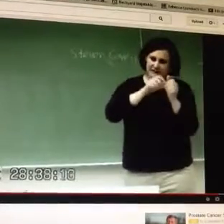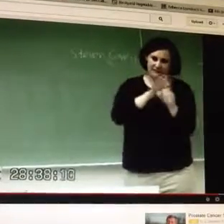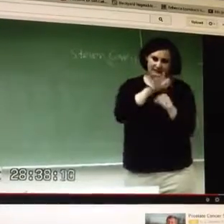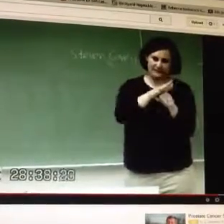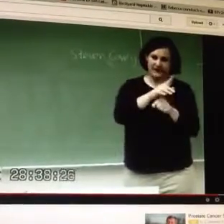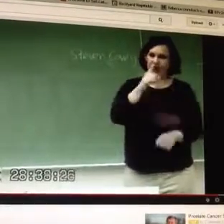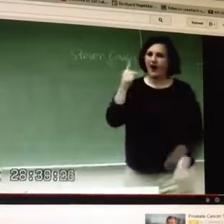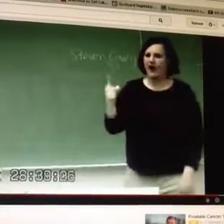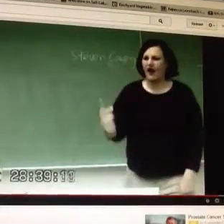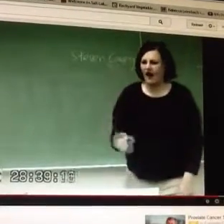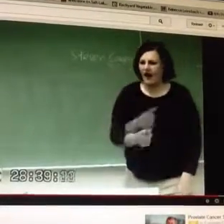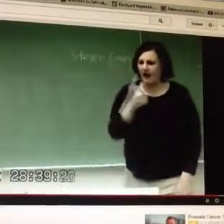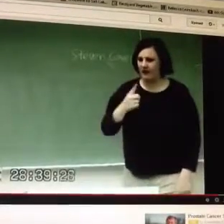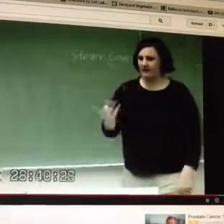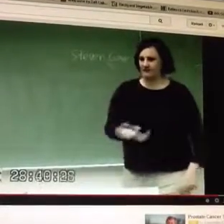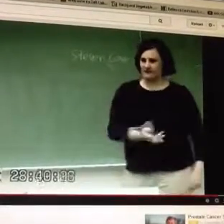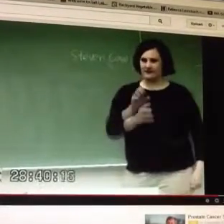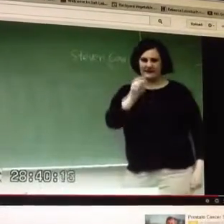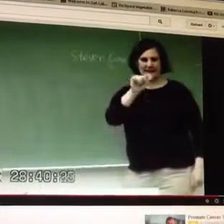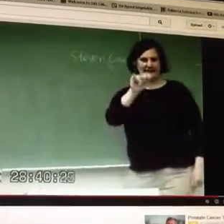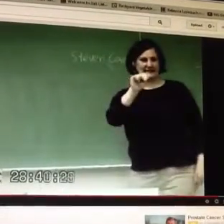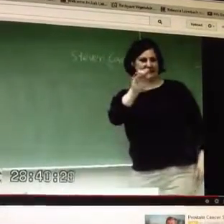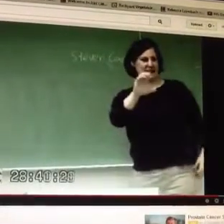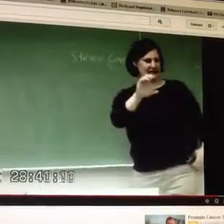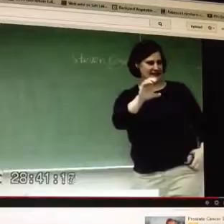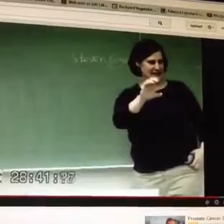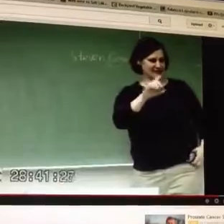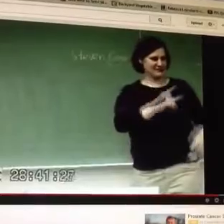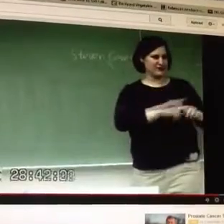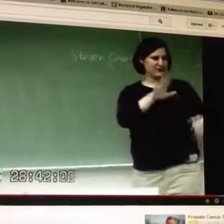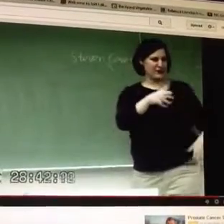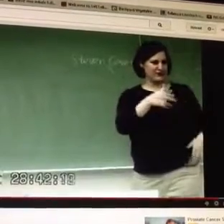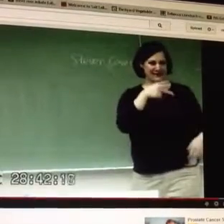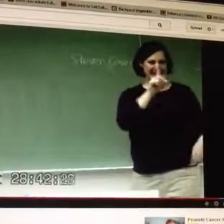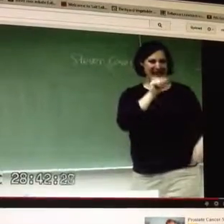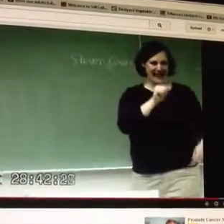one thing I've learned that I cannot emphasize enough is to always